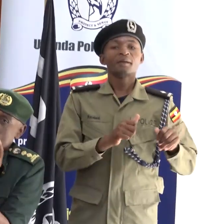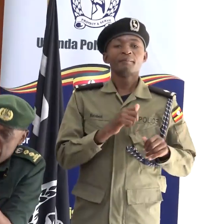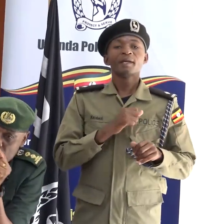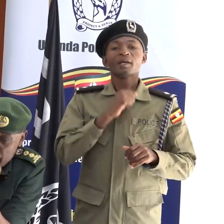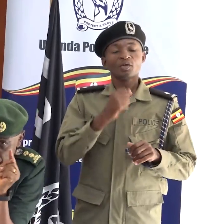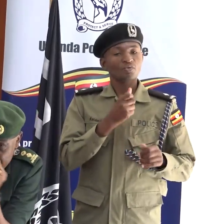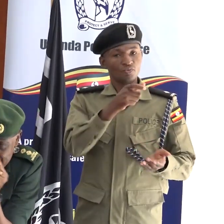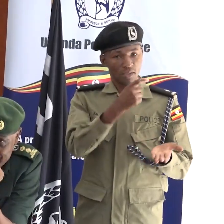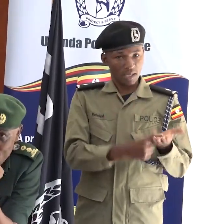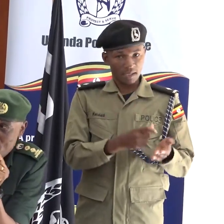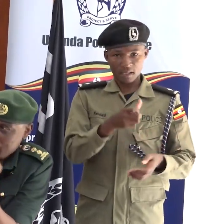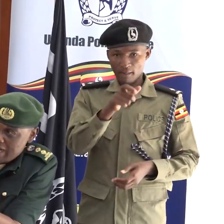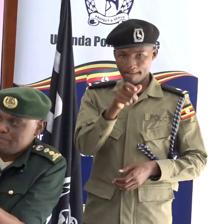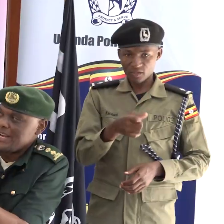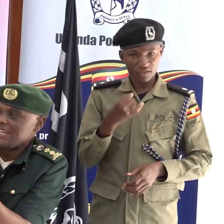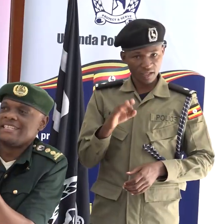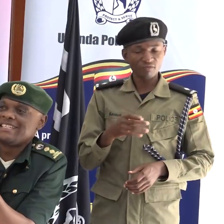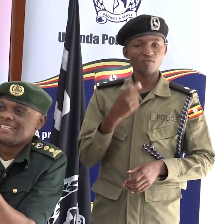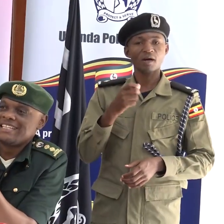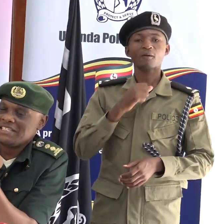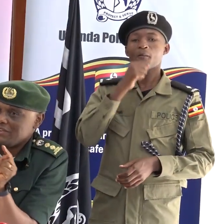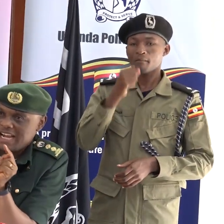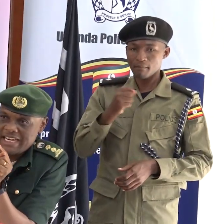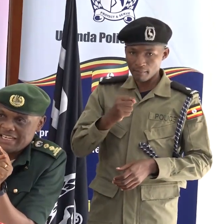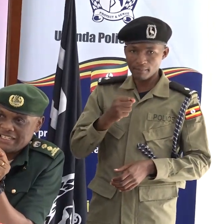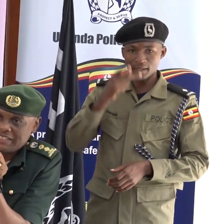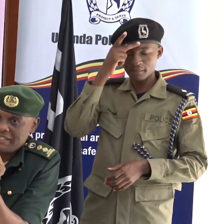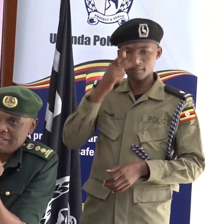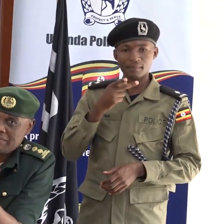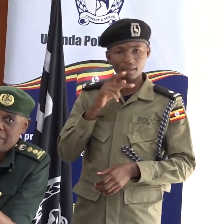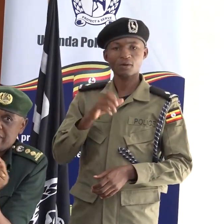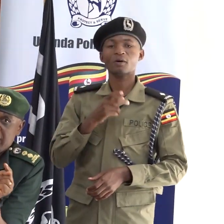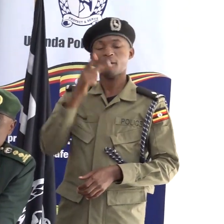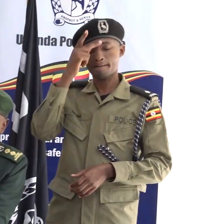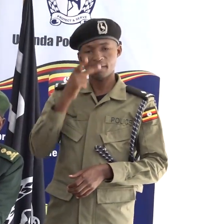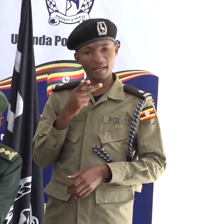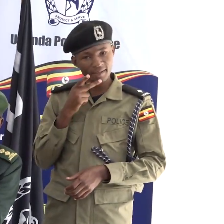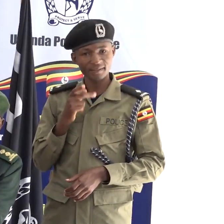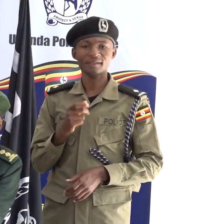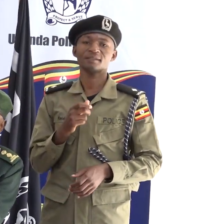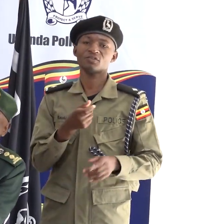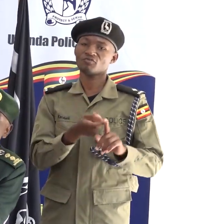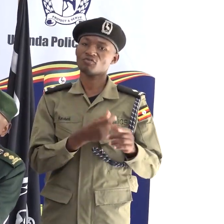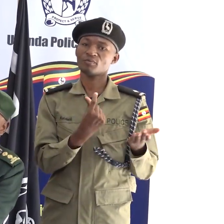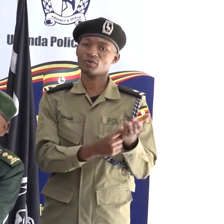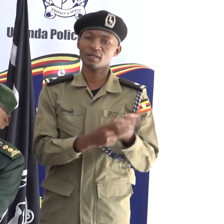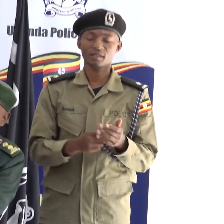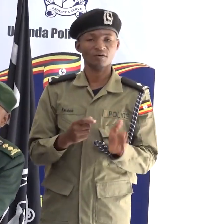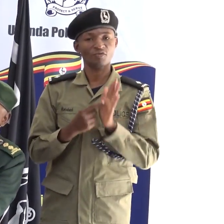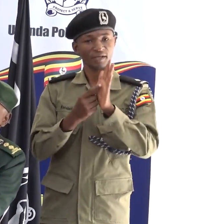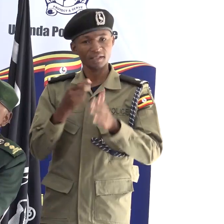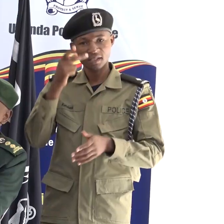if one of your parents or grandparents is a Ugandan. For instance, even if your father